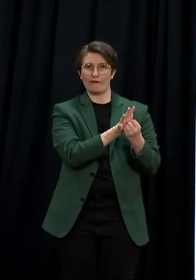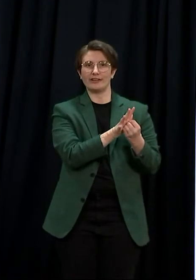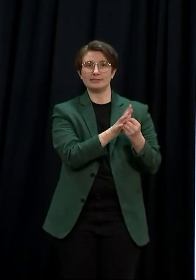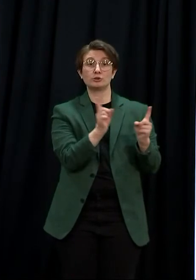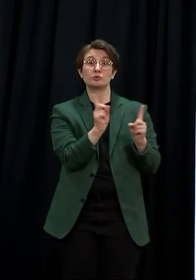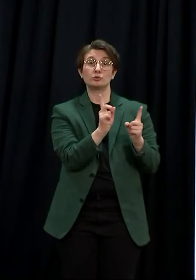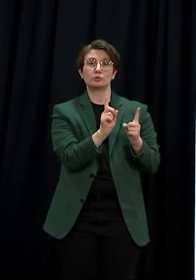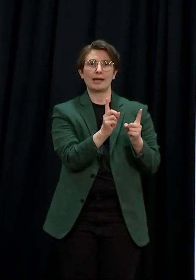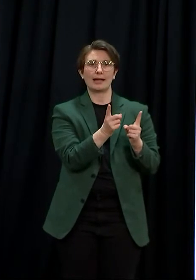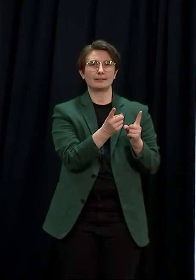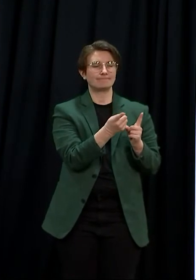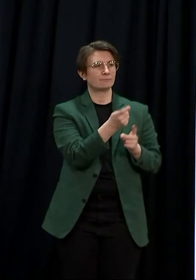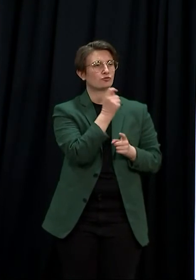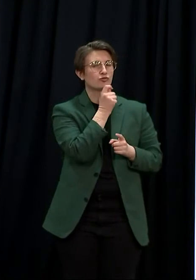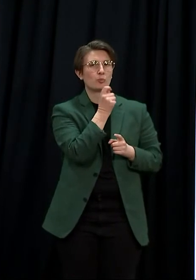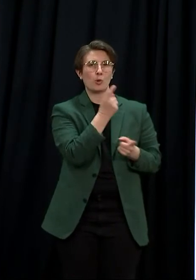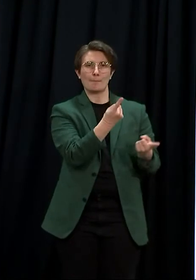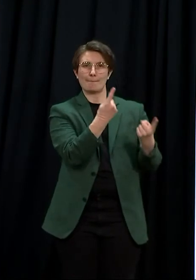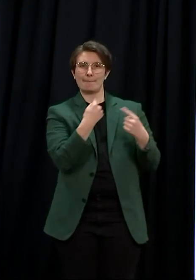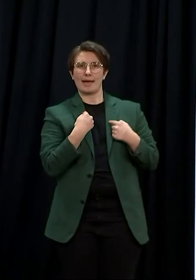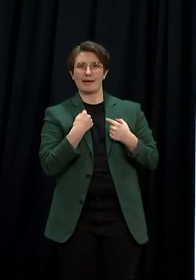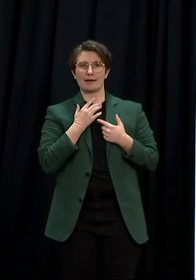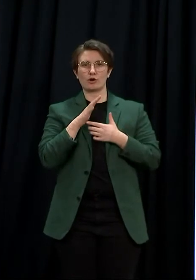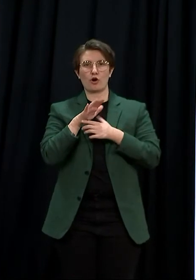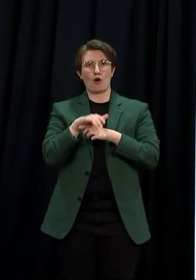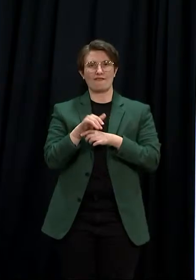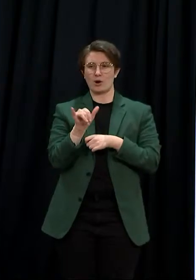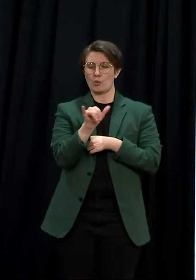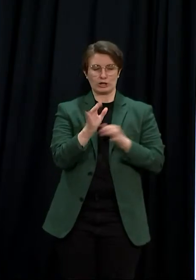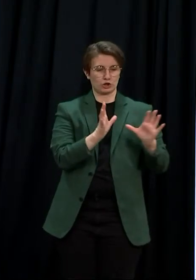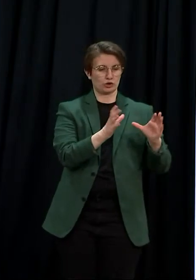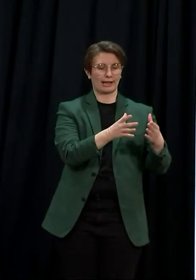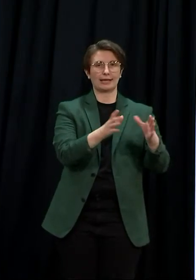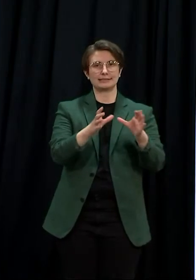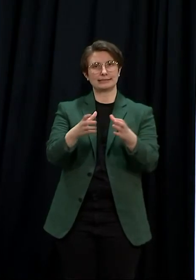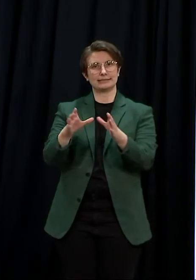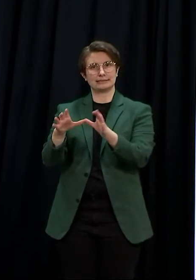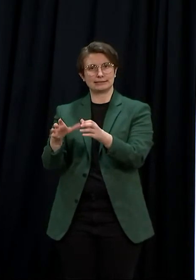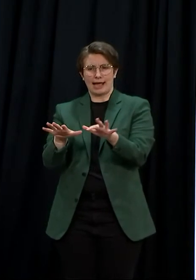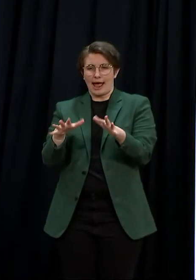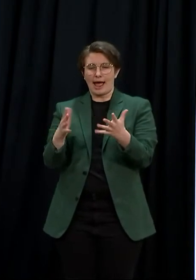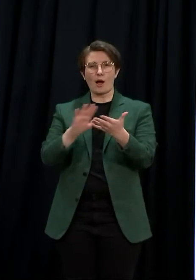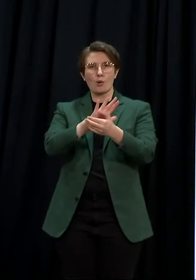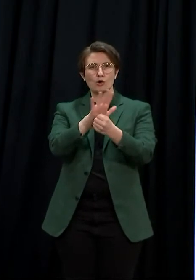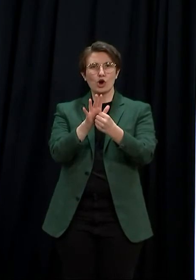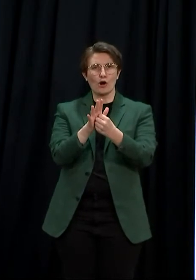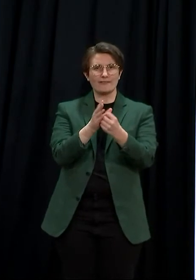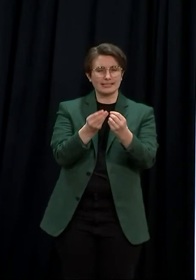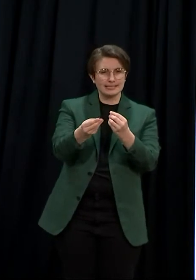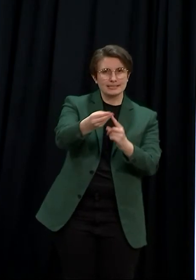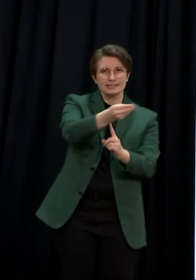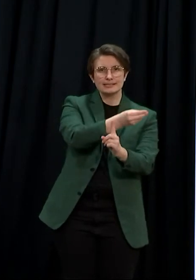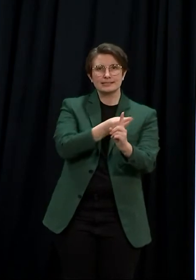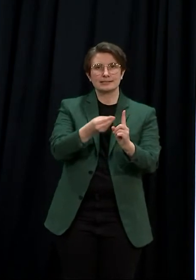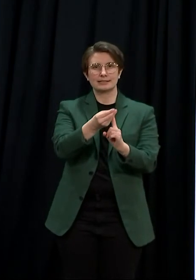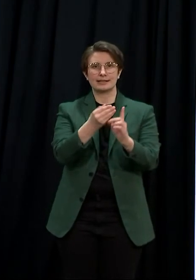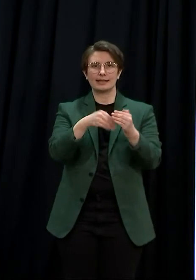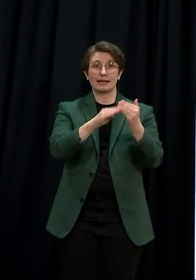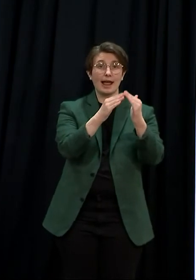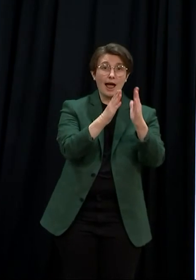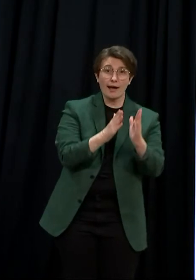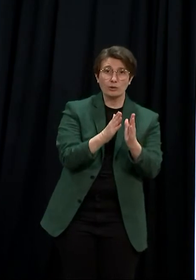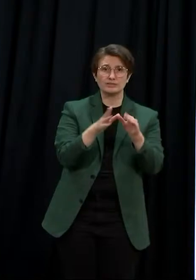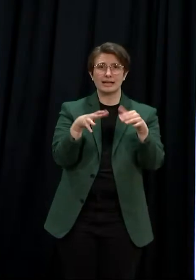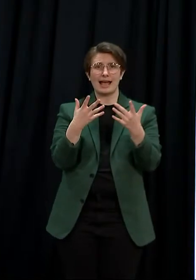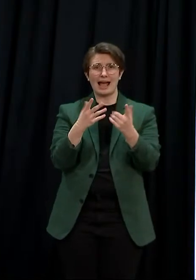still seeing a bit of onward transmission, particularly within households, where they're looking good and where we have some more